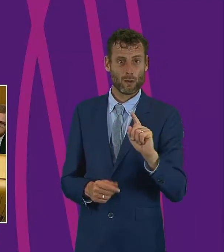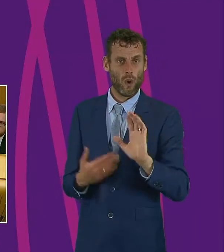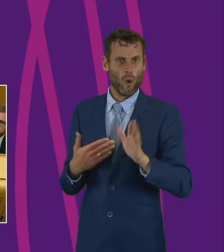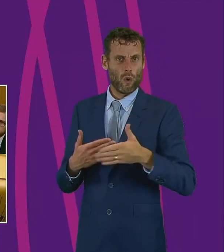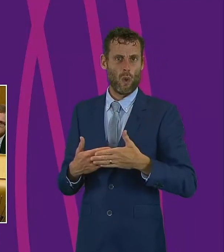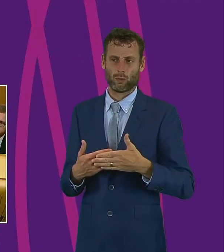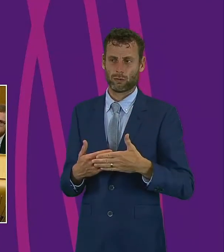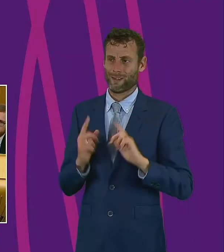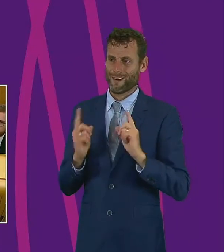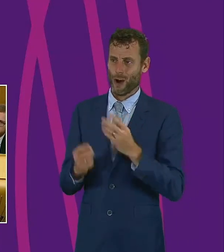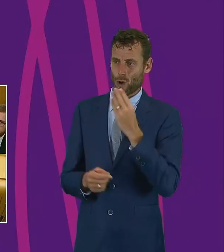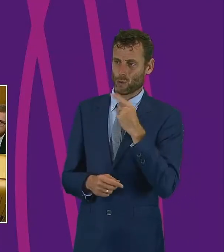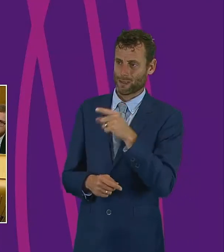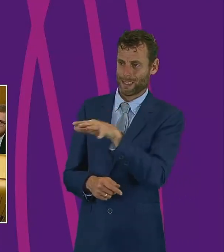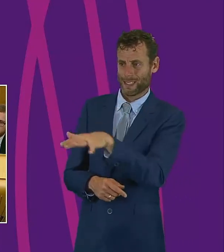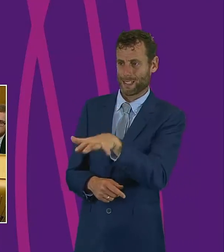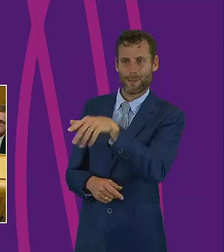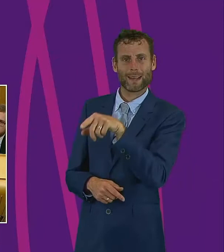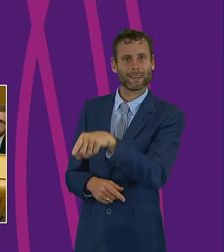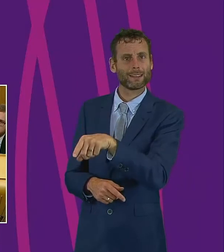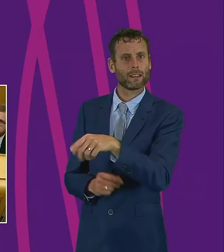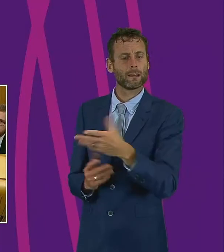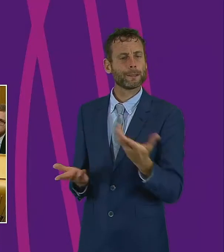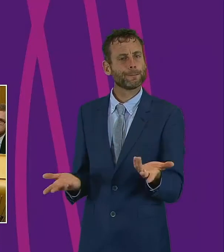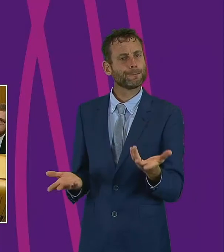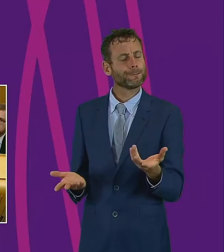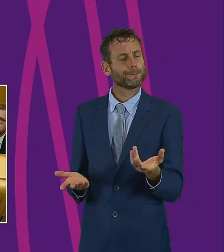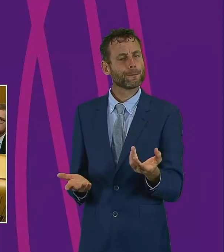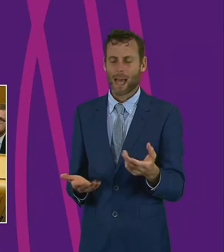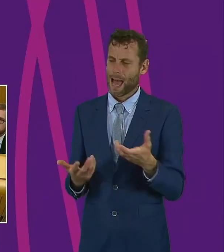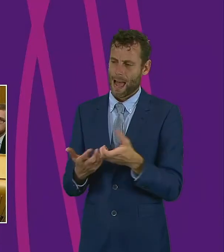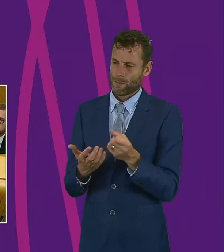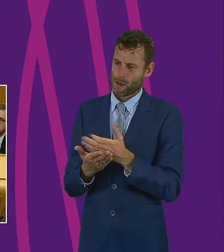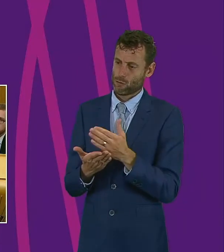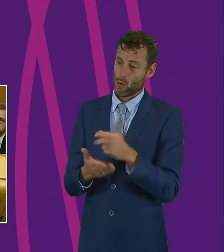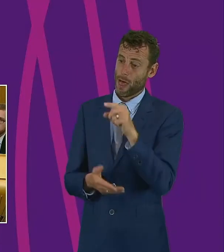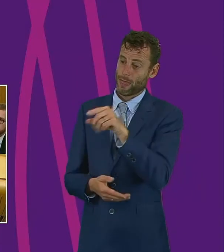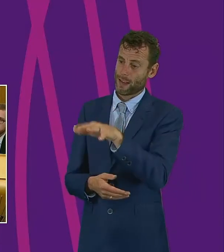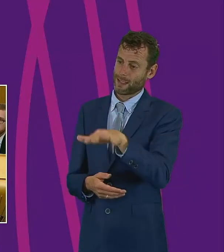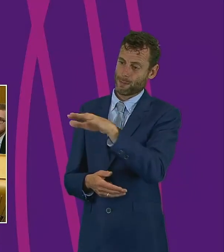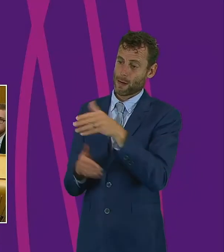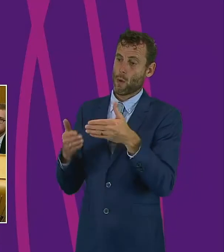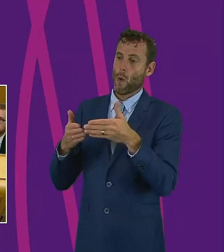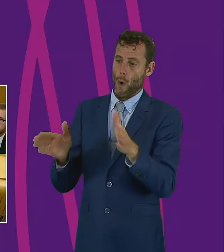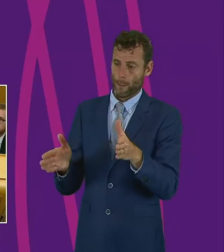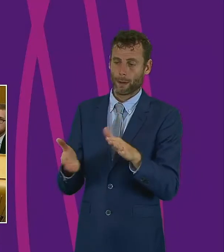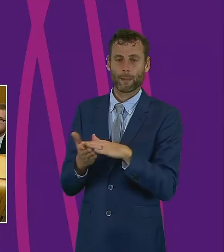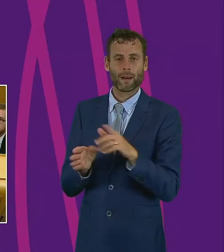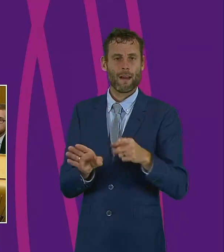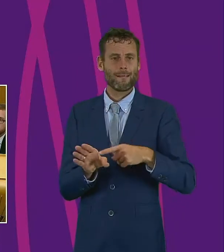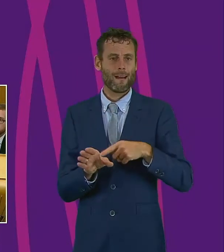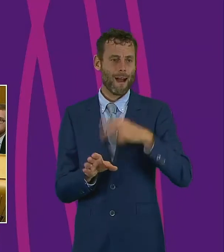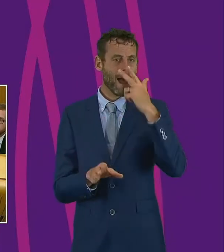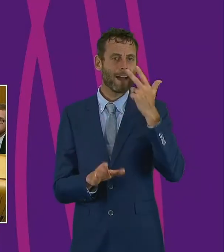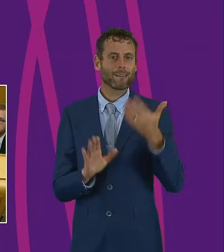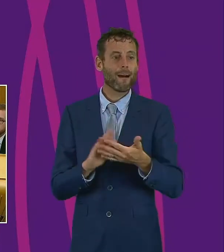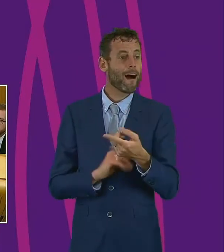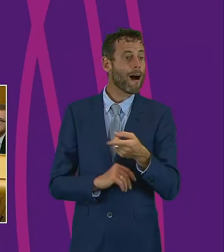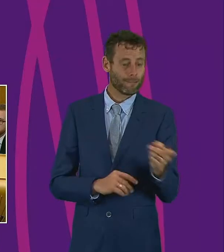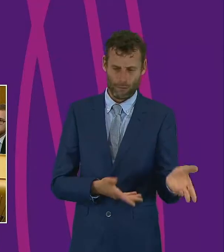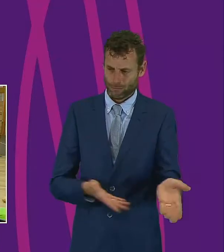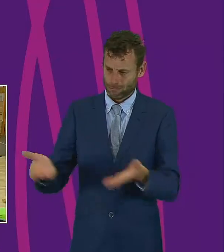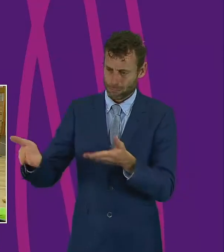can the First Minister do to make sure that there is facilities available for those under 18s to play the sports they so wish